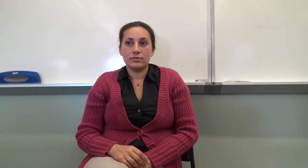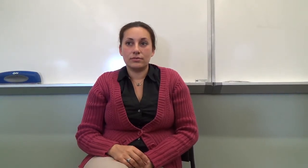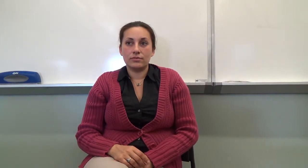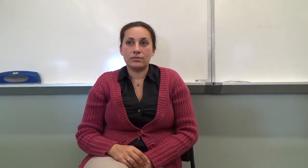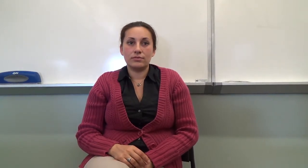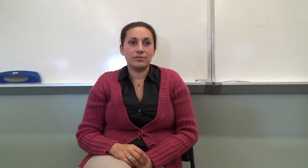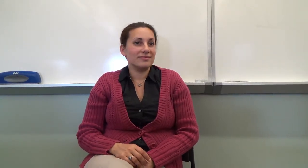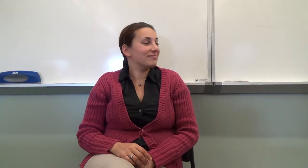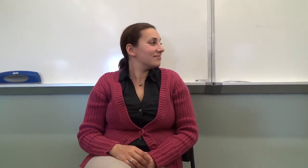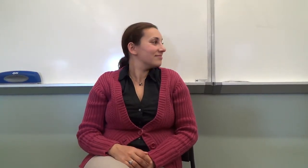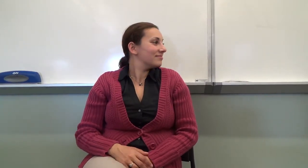Sometimes we have allergies.